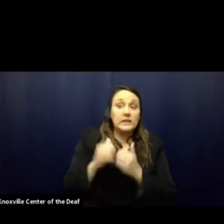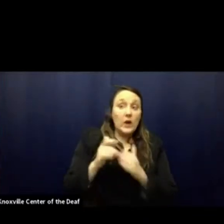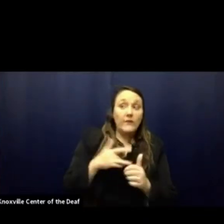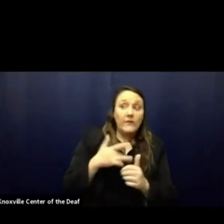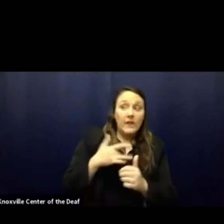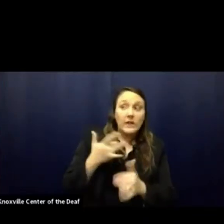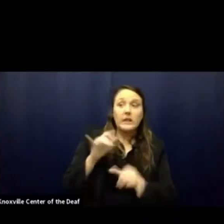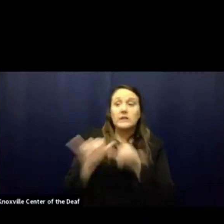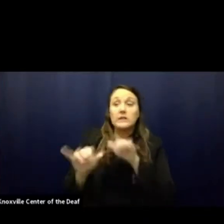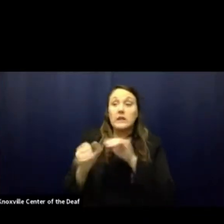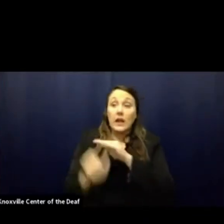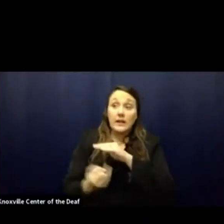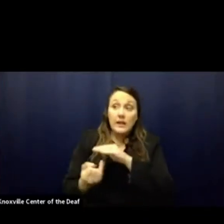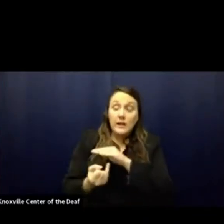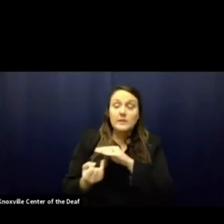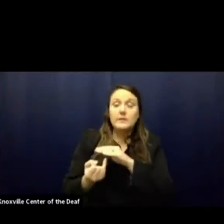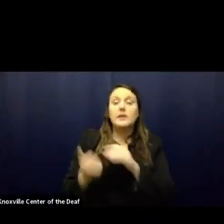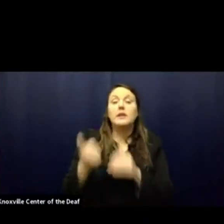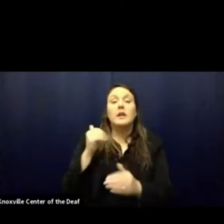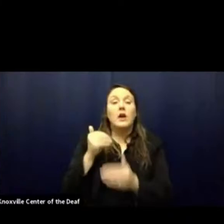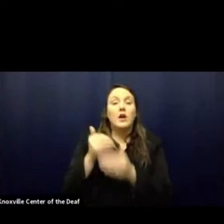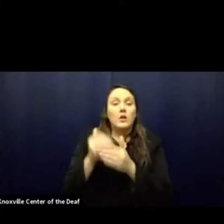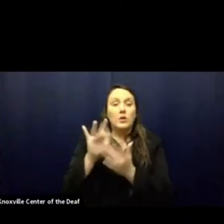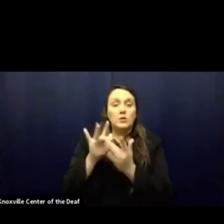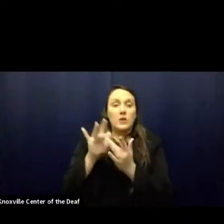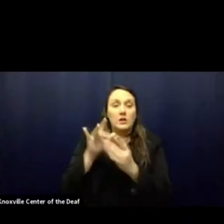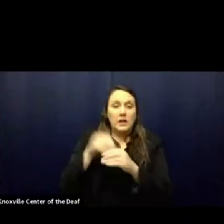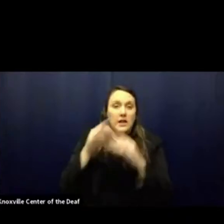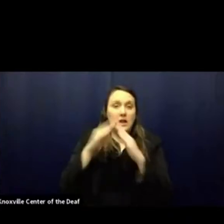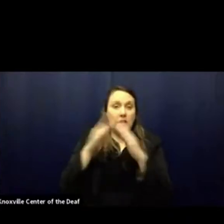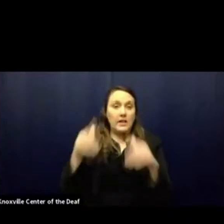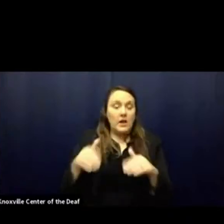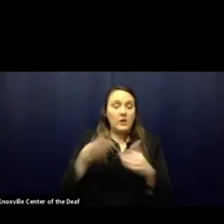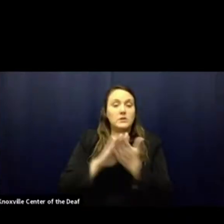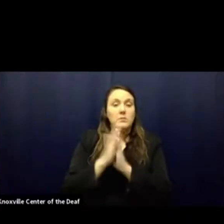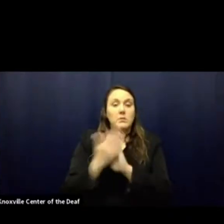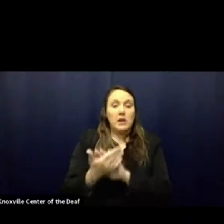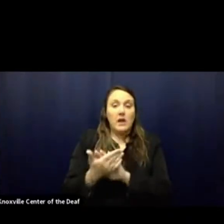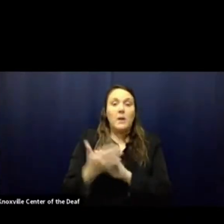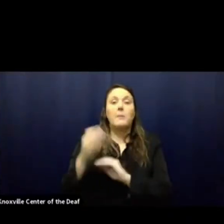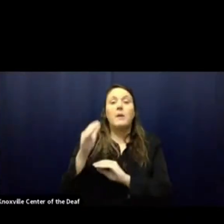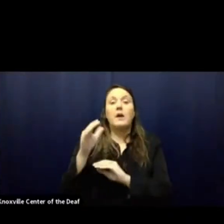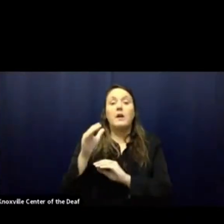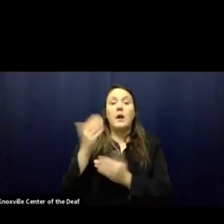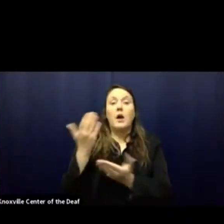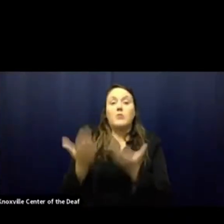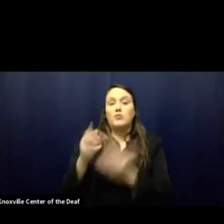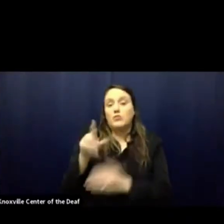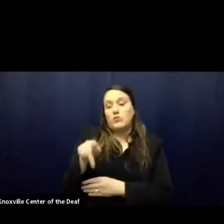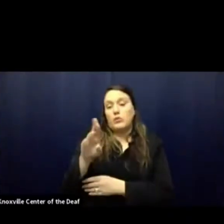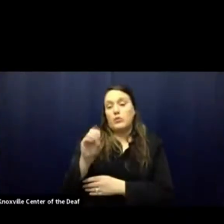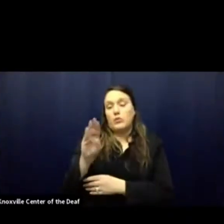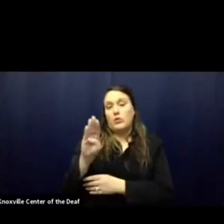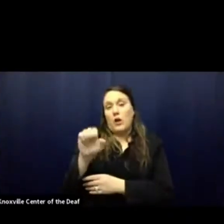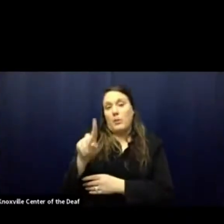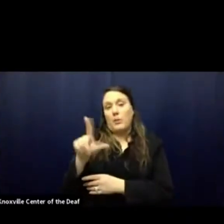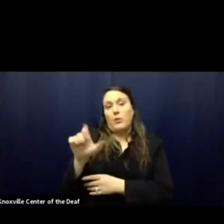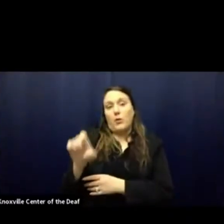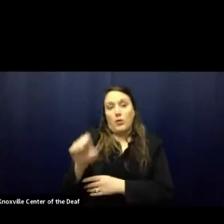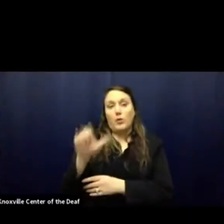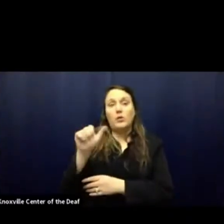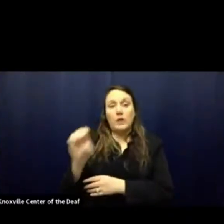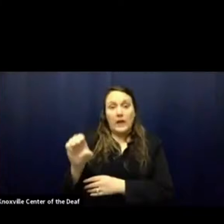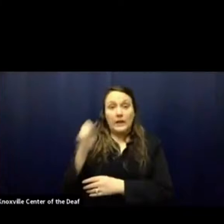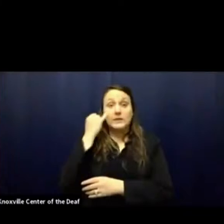quarantine. If any of those close contacts in the household turn into case or probable cases, they become symptomatic, they're